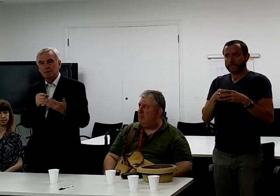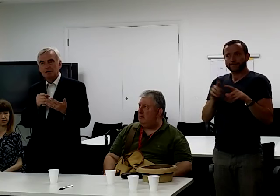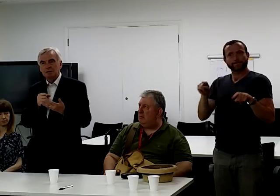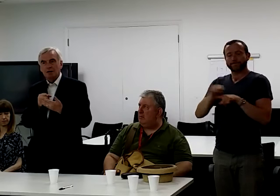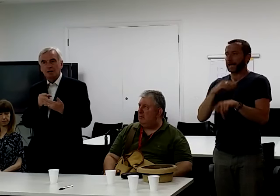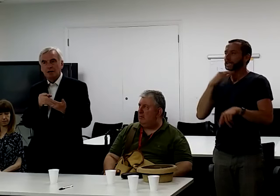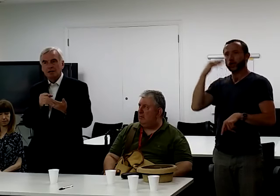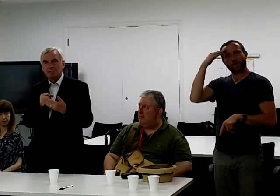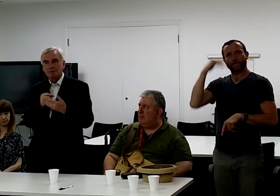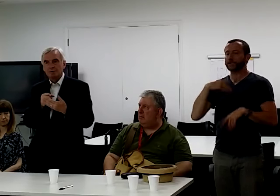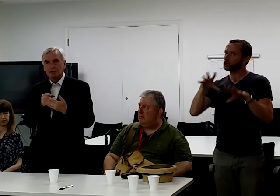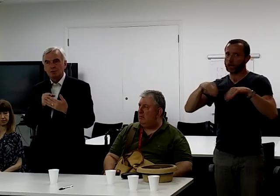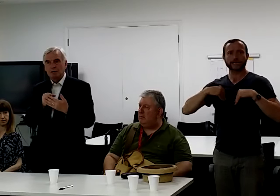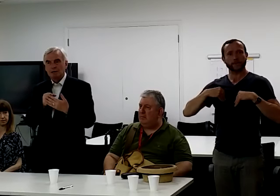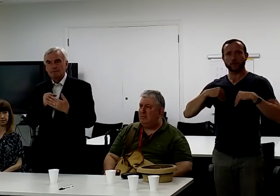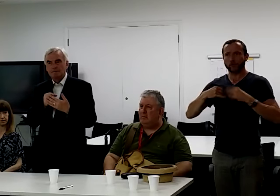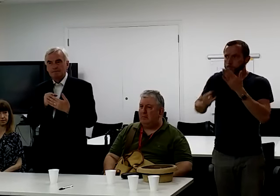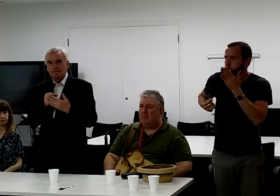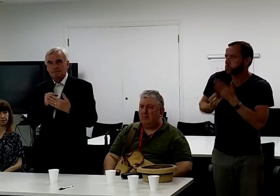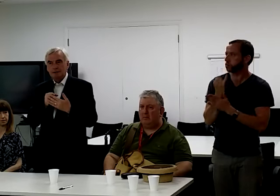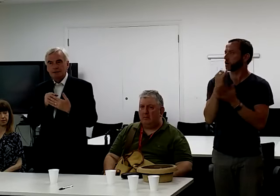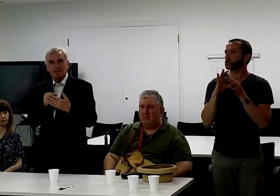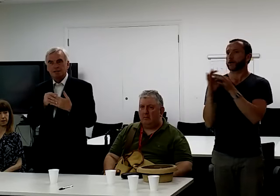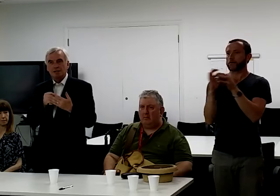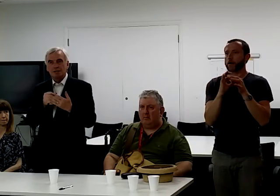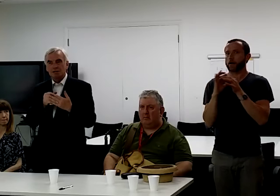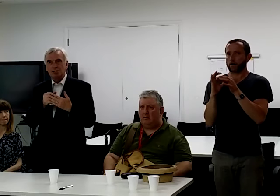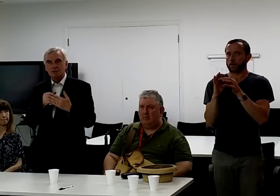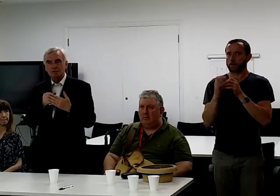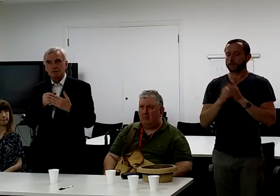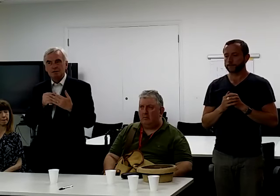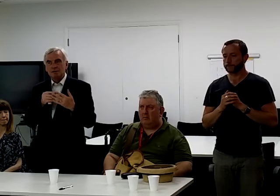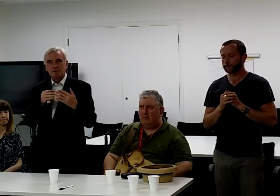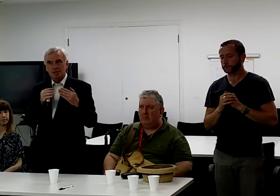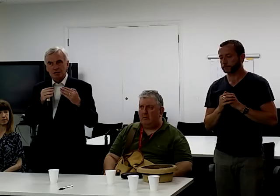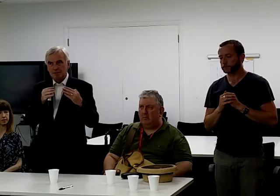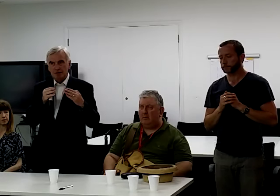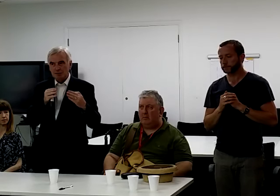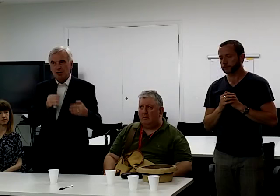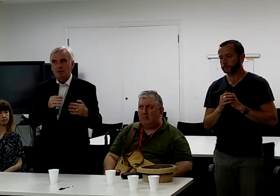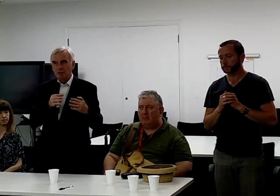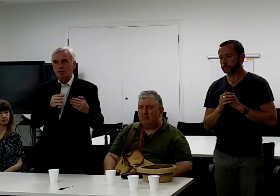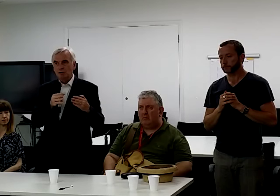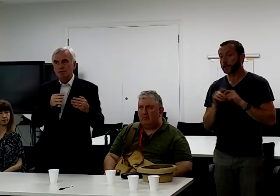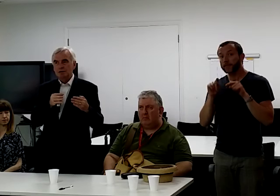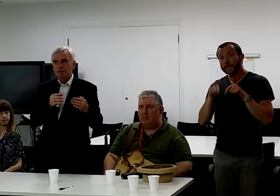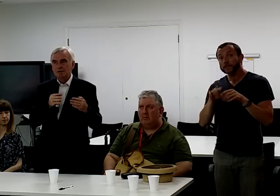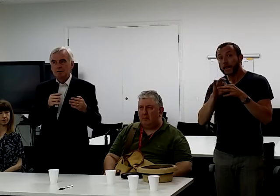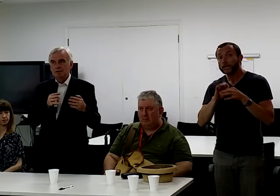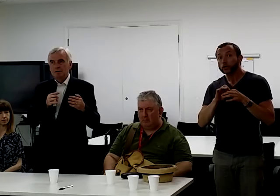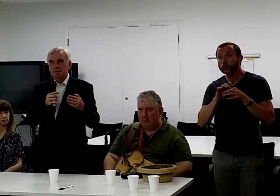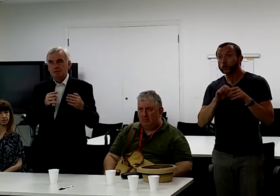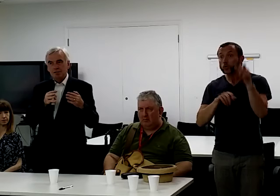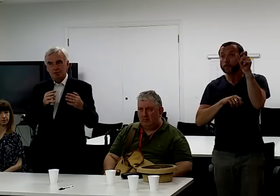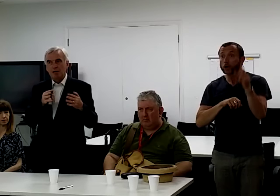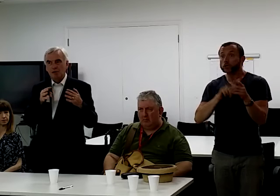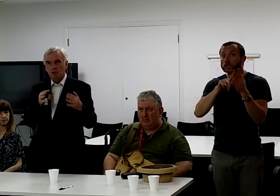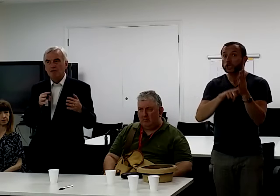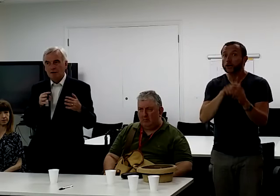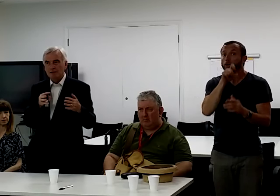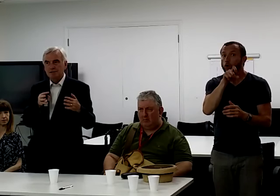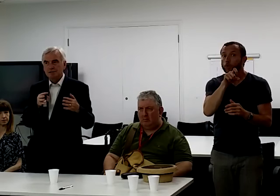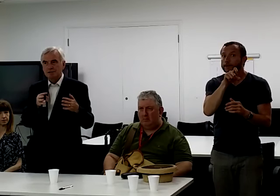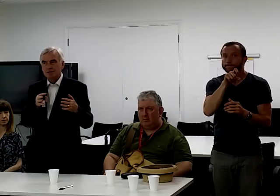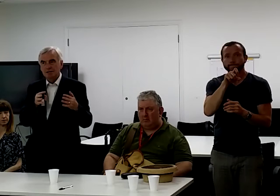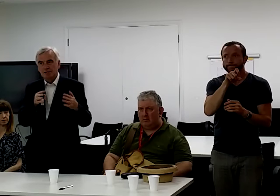the bulk of them find that unacceptable as well. And as I say, this isn't about Jeremy Corbyn. This is